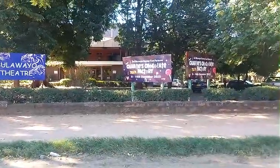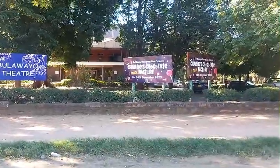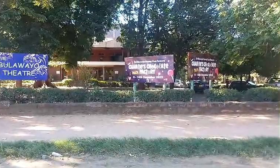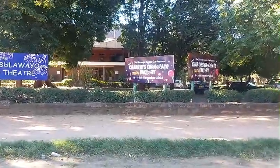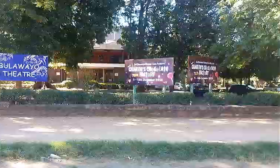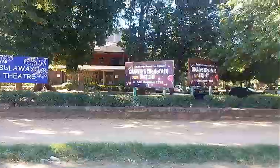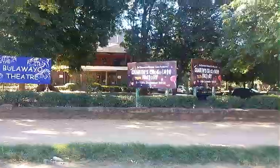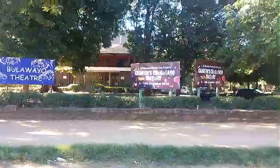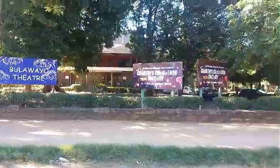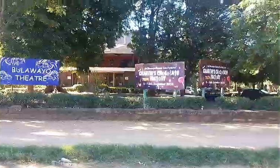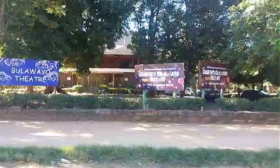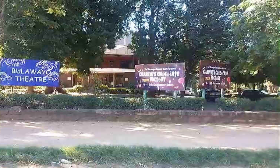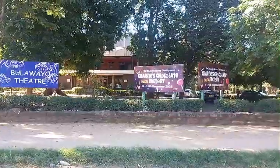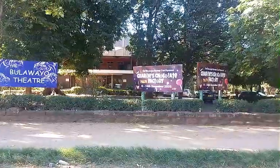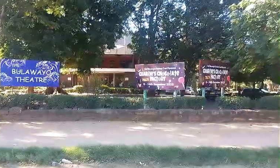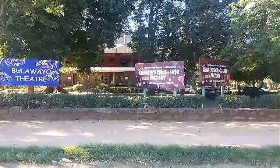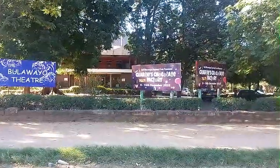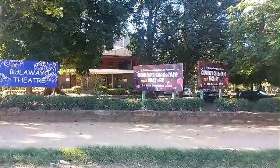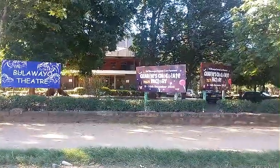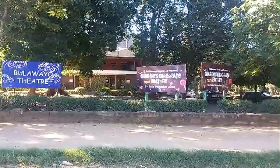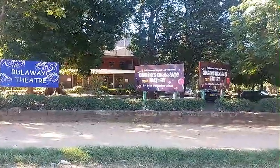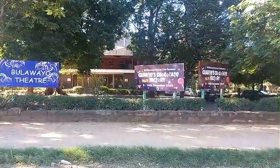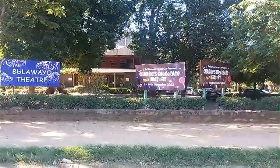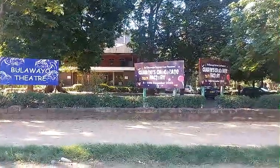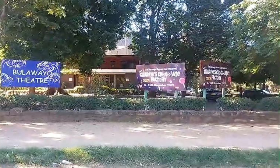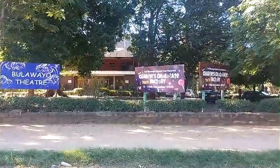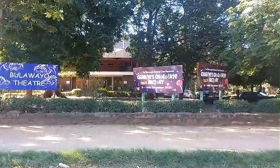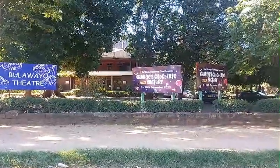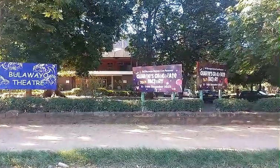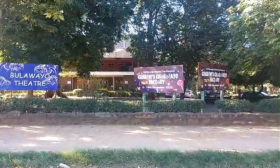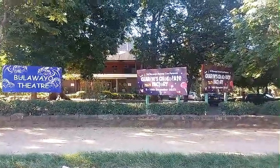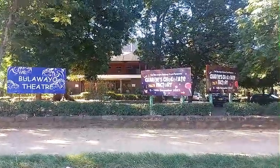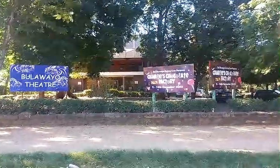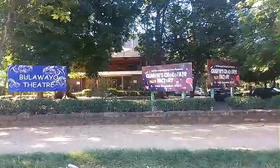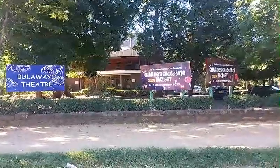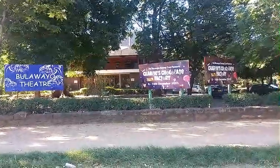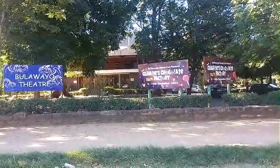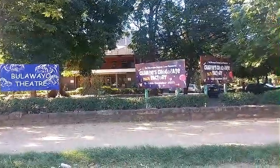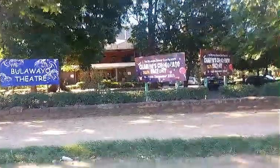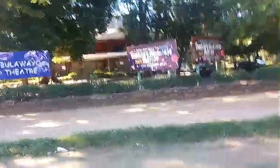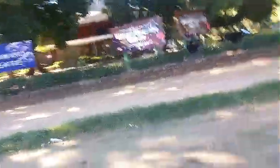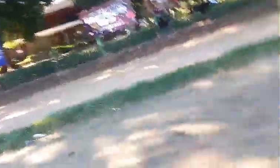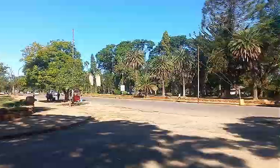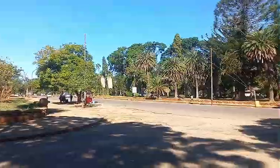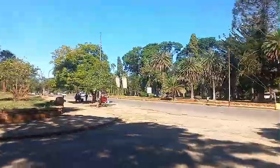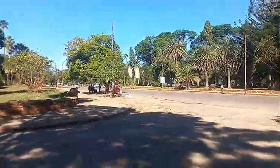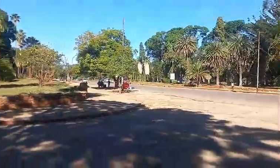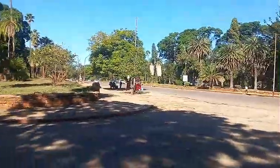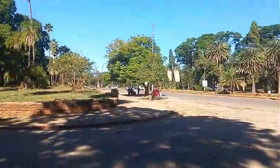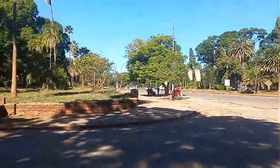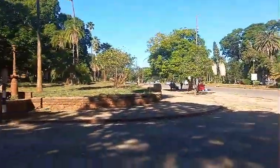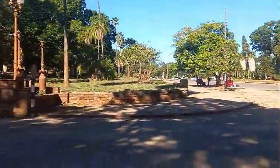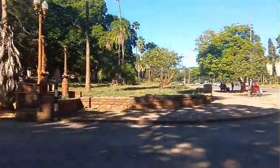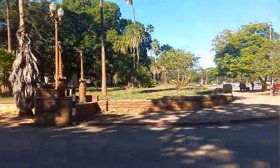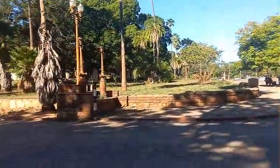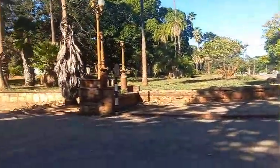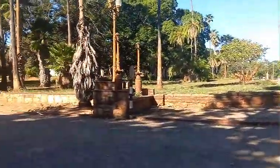Joburg Road. So this is Bulawayo Theatre. It's along a very busy road, and if you are coming from